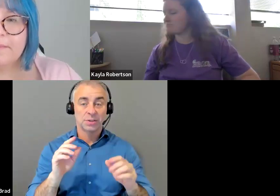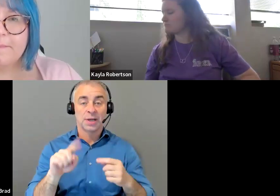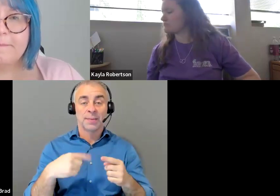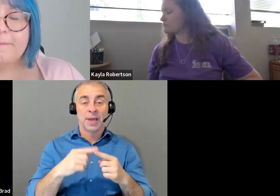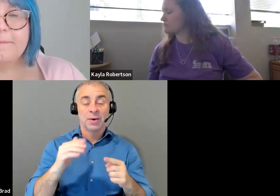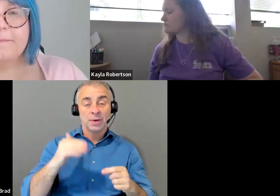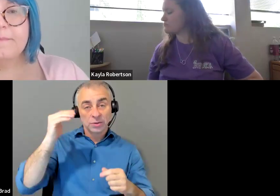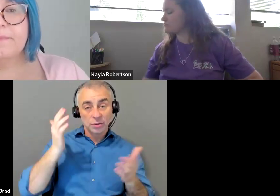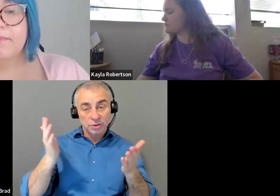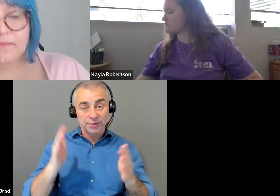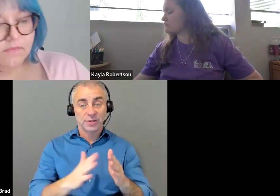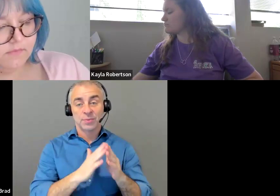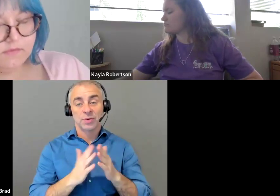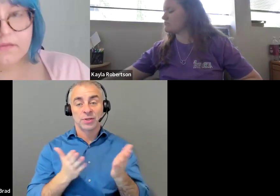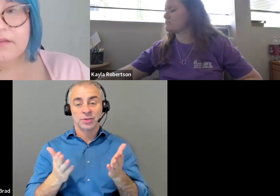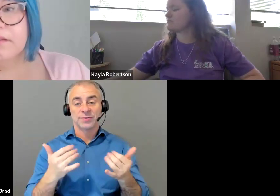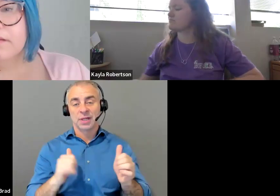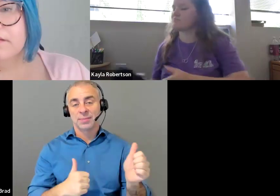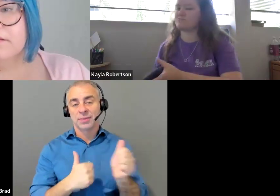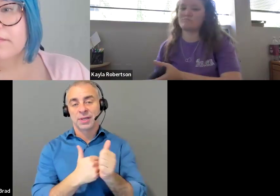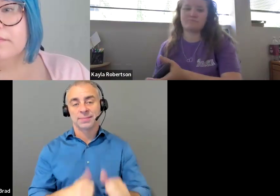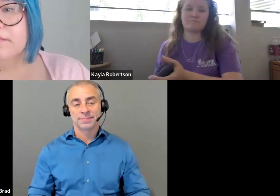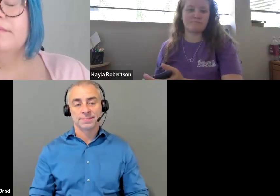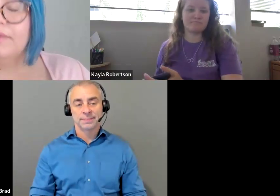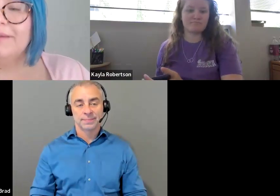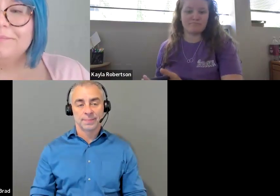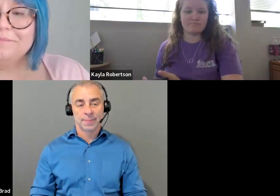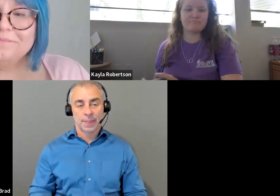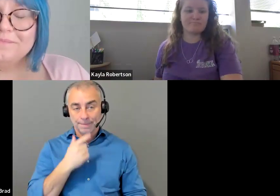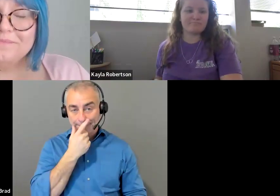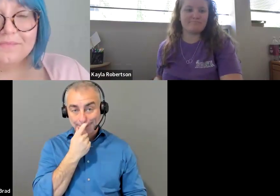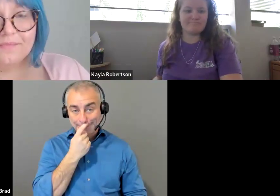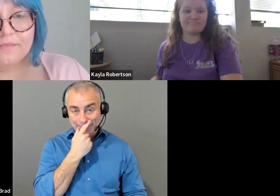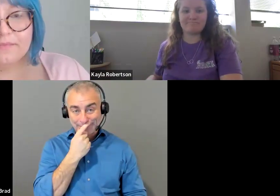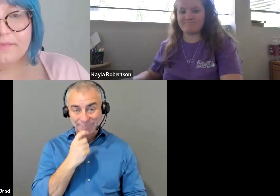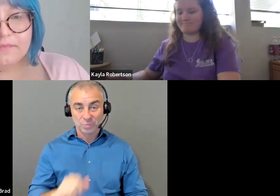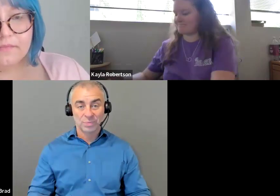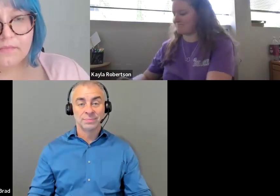and community services are updated as things change.